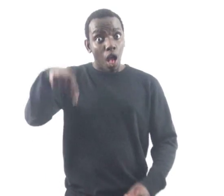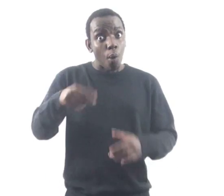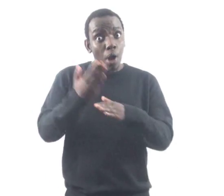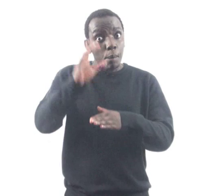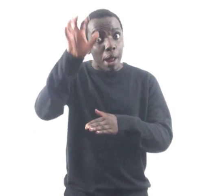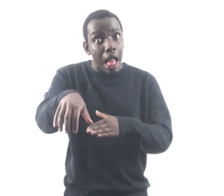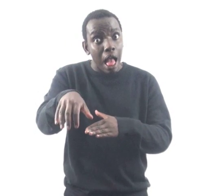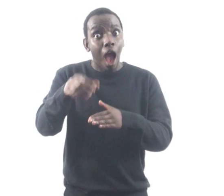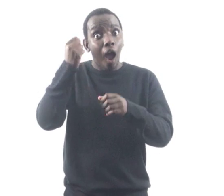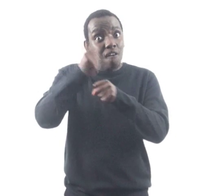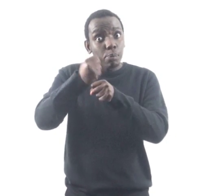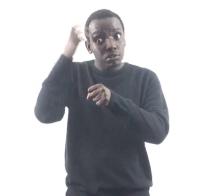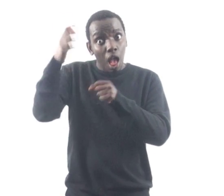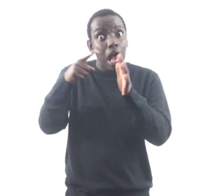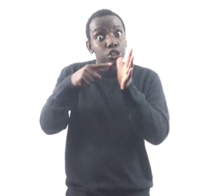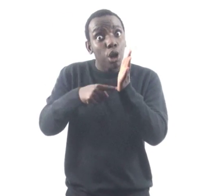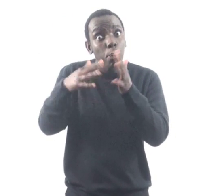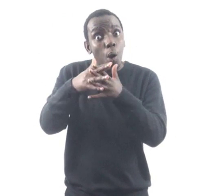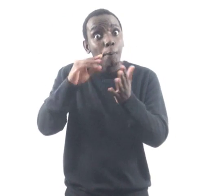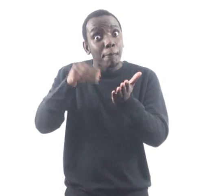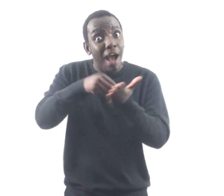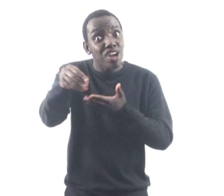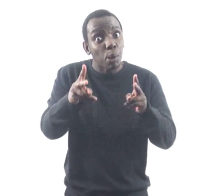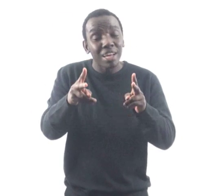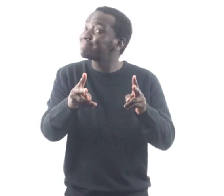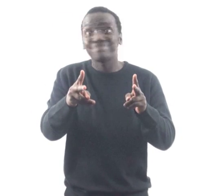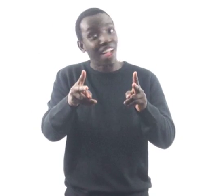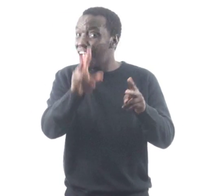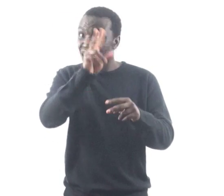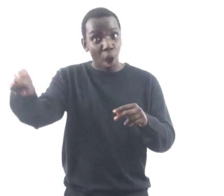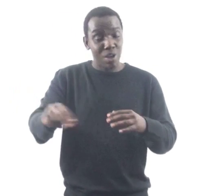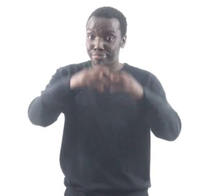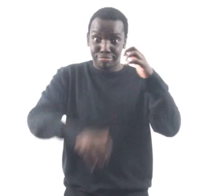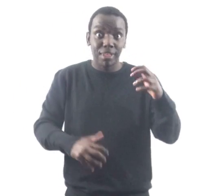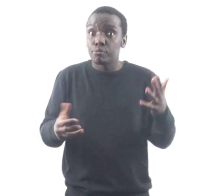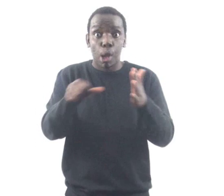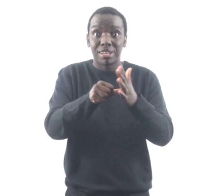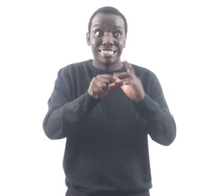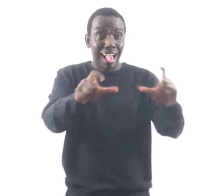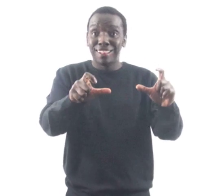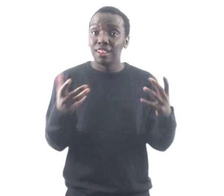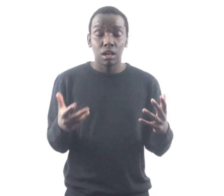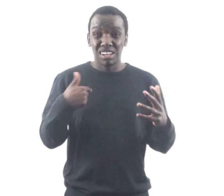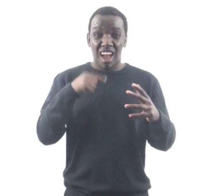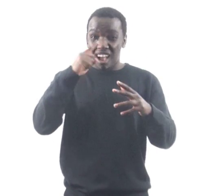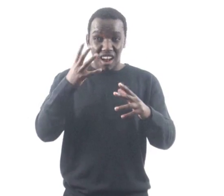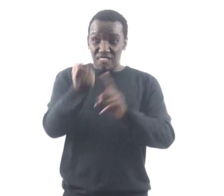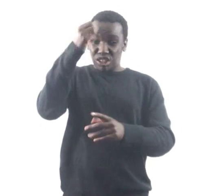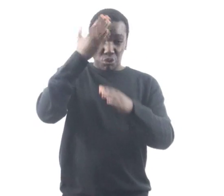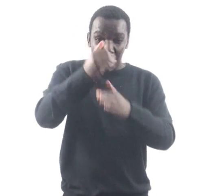I volunteer in the workplace. The government and access to work will not pay for an interpreter. This creates big problems for me in terms